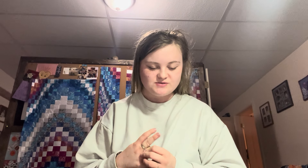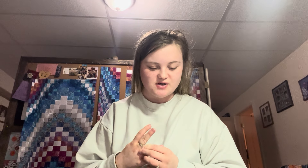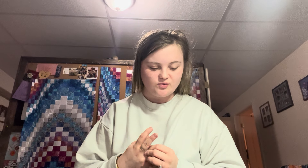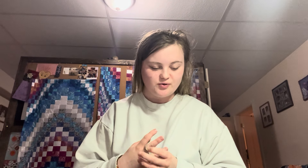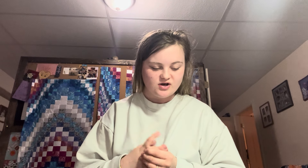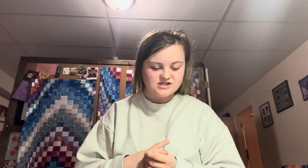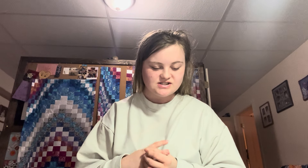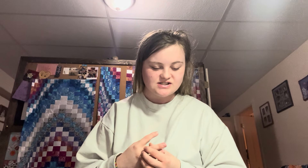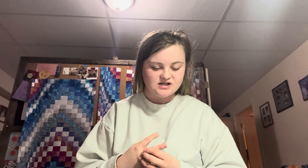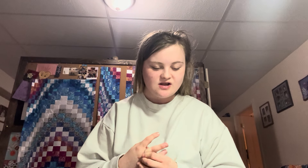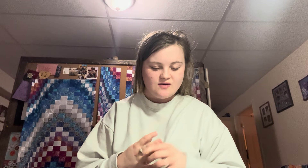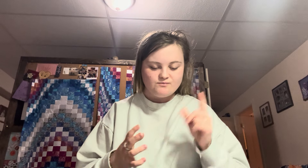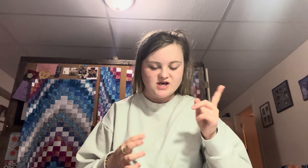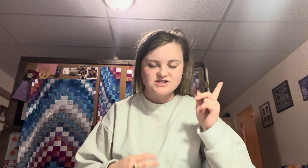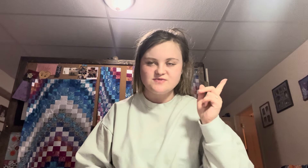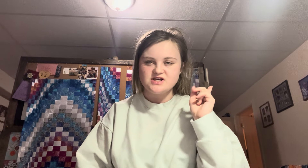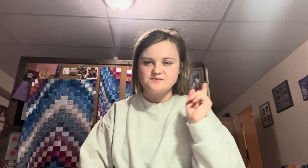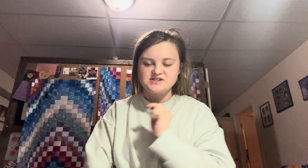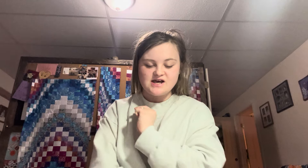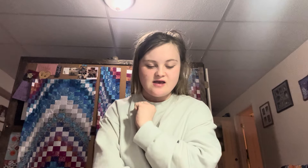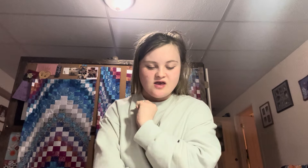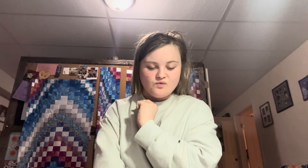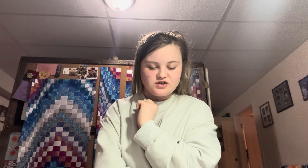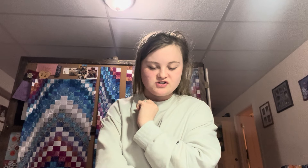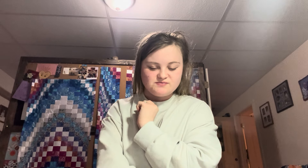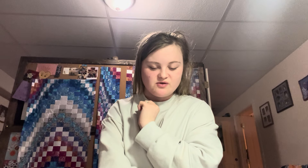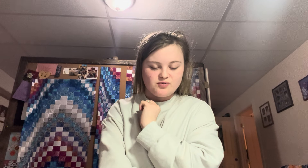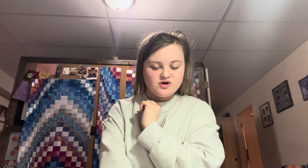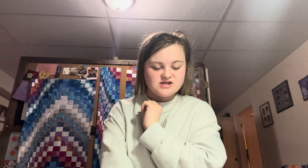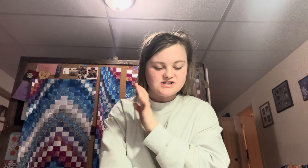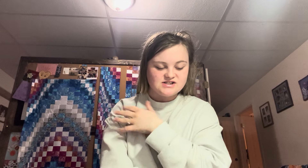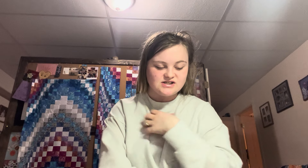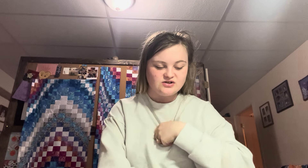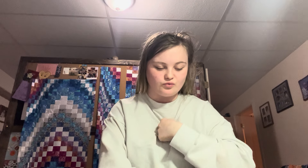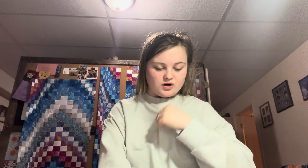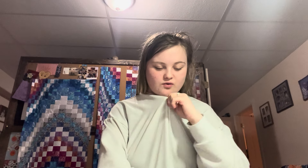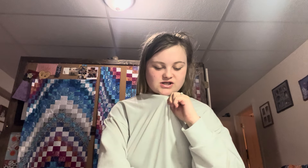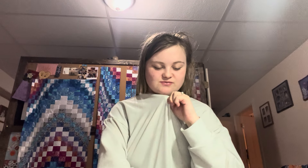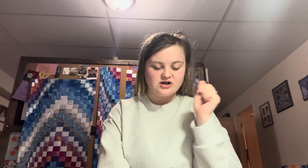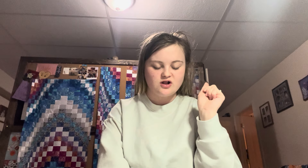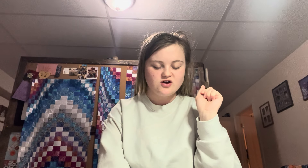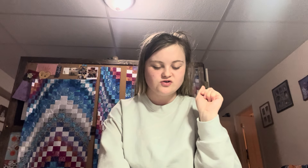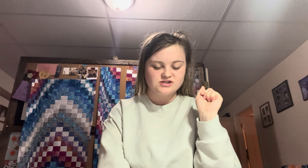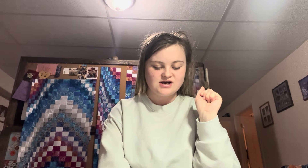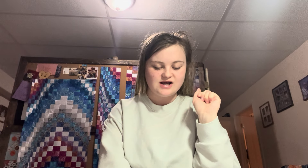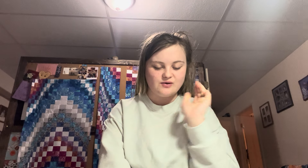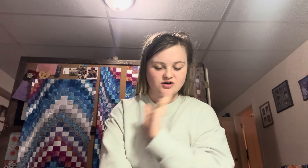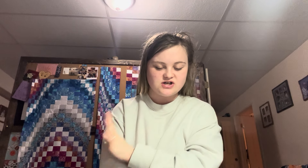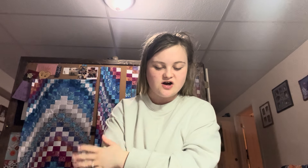spilled poison makes me upset. When your spilled poison ruins my clothes that I worked hard